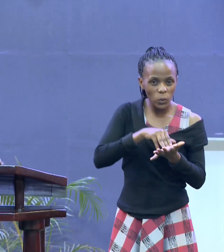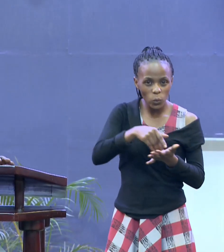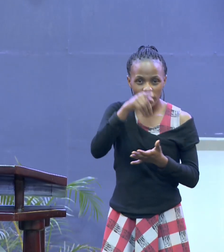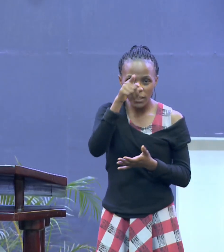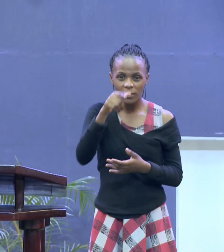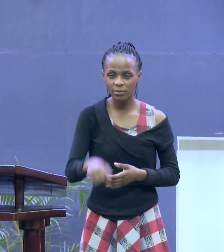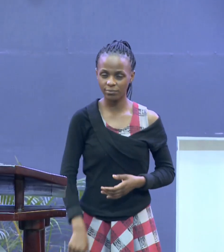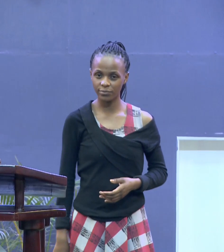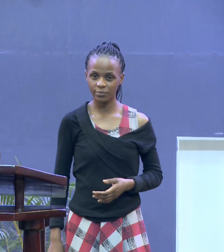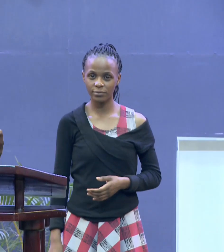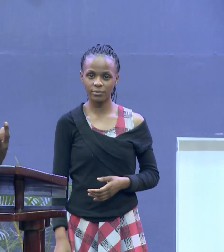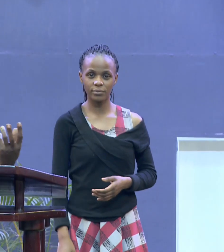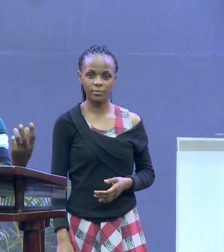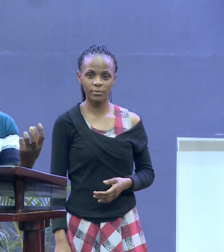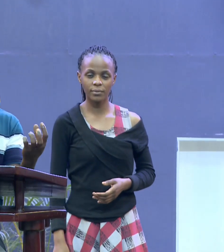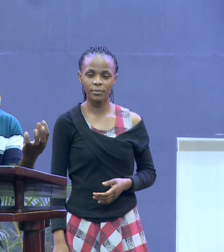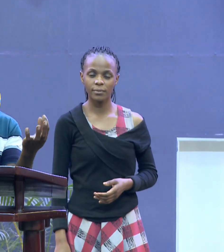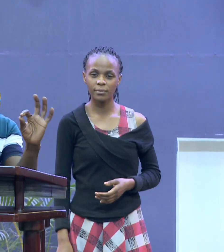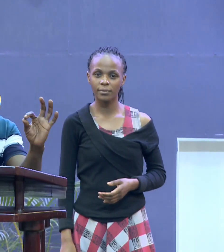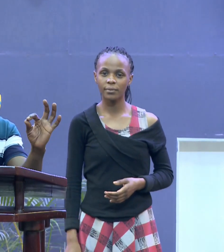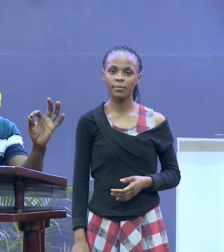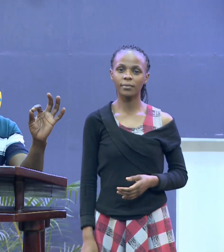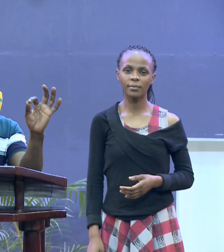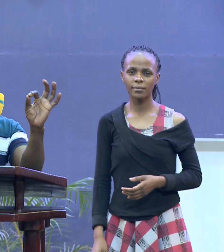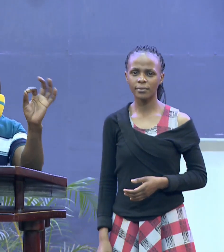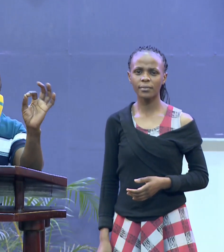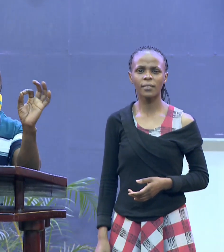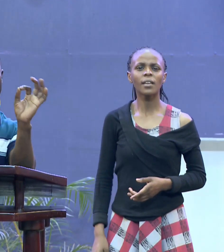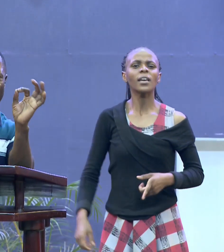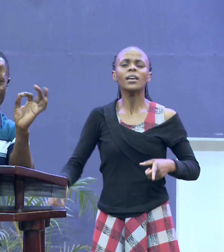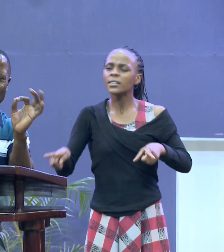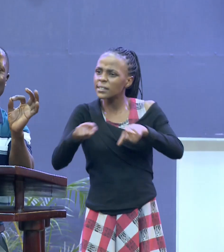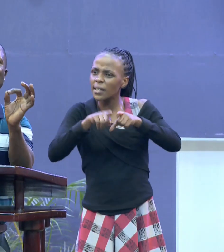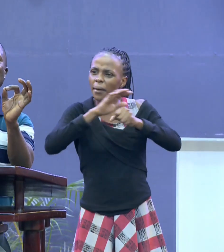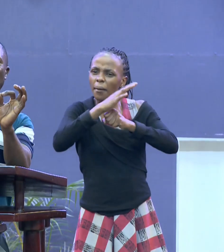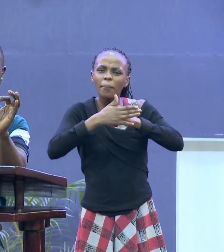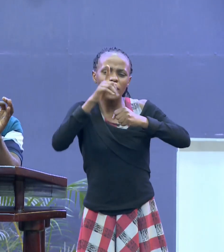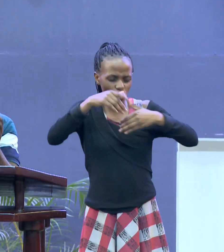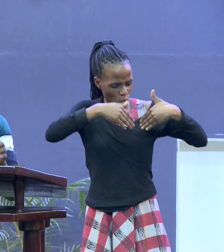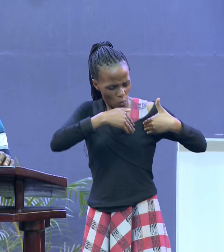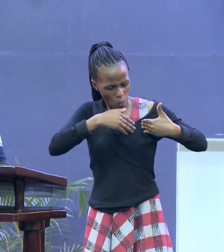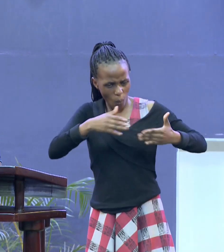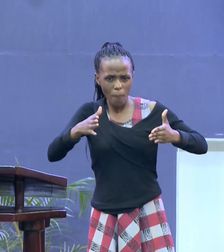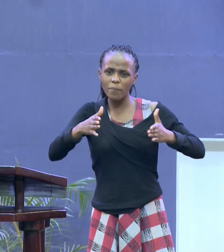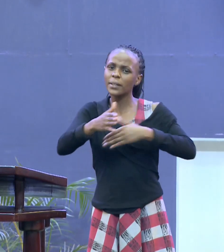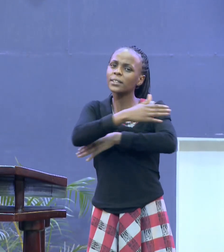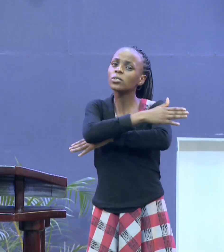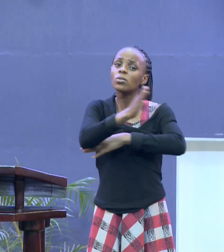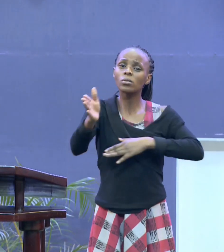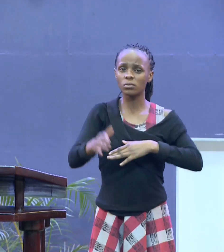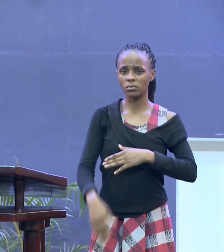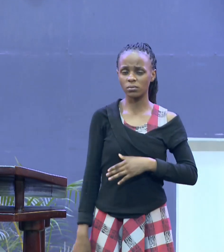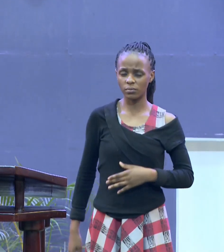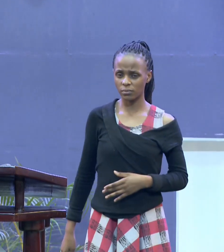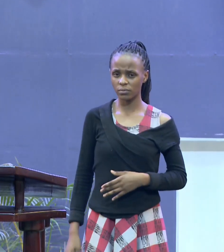Bajja kunafuya. They come to make you open up doors. Bajja kuletera okulewa